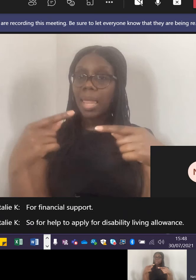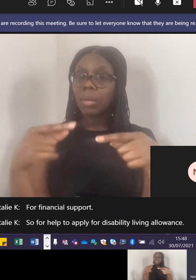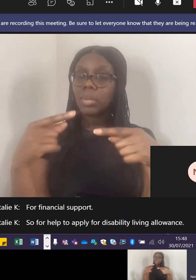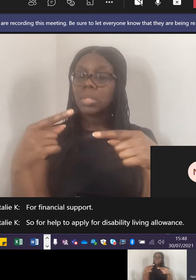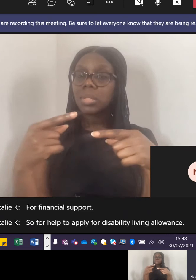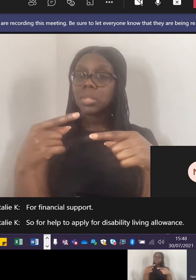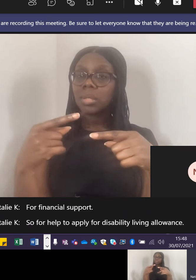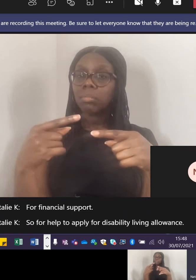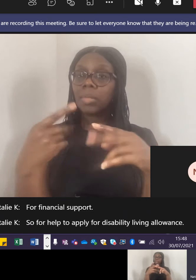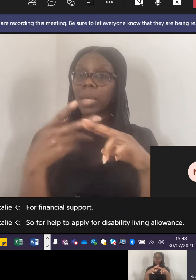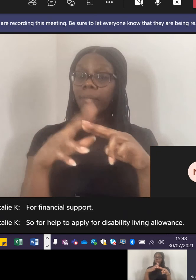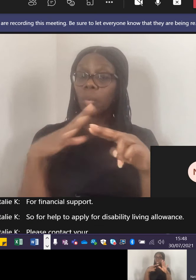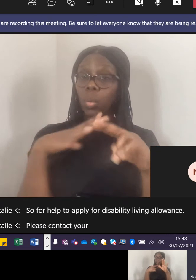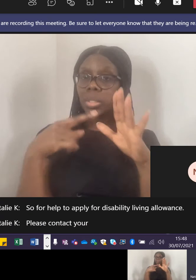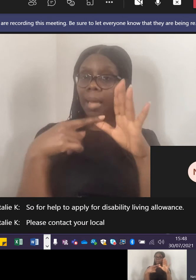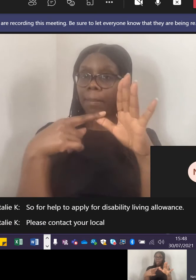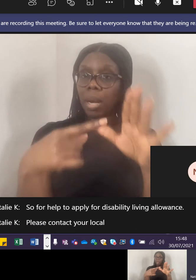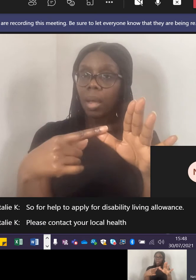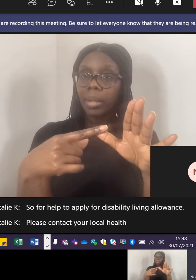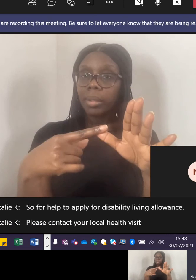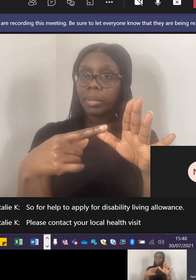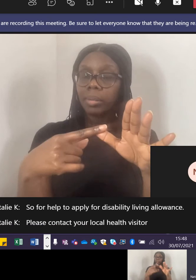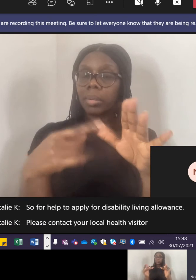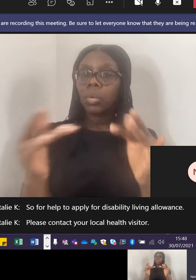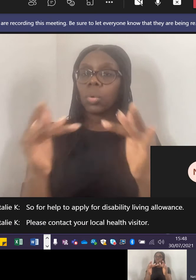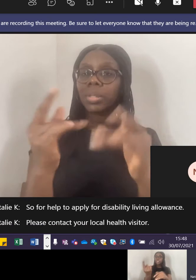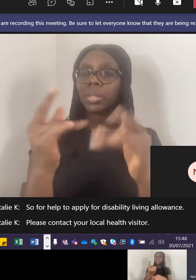please contact your local health visitor,